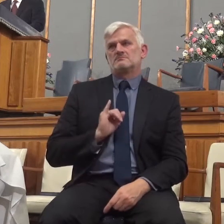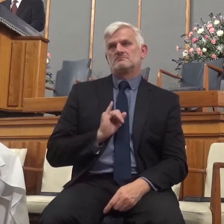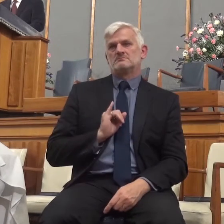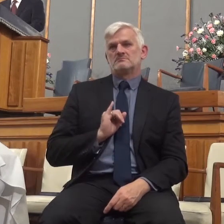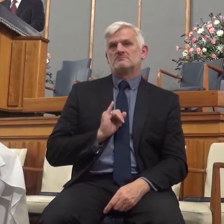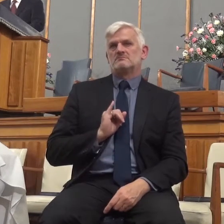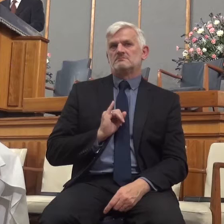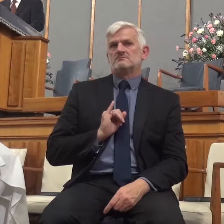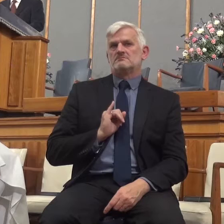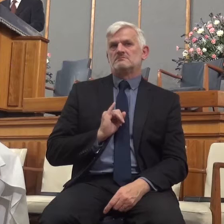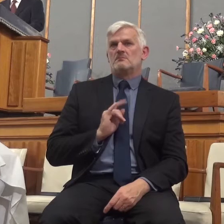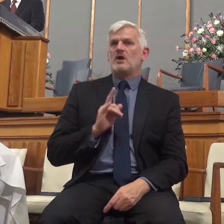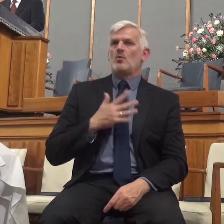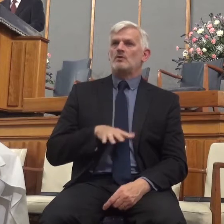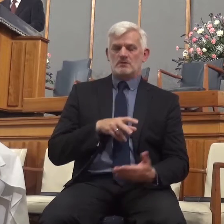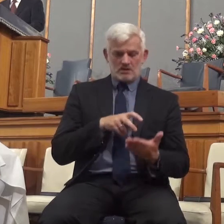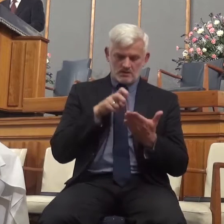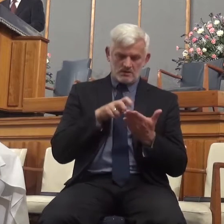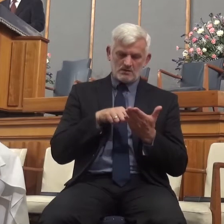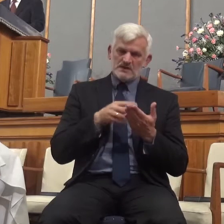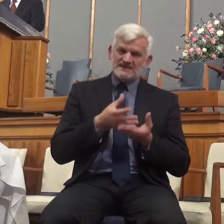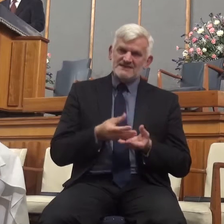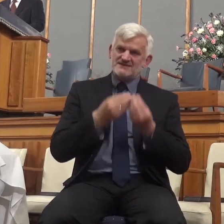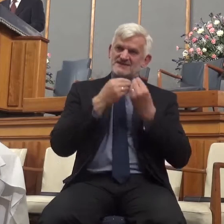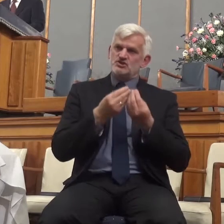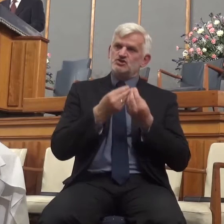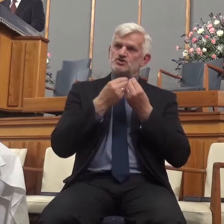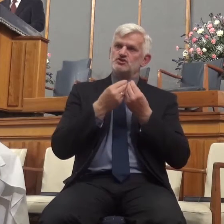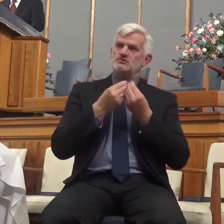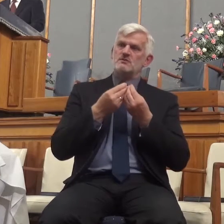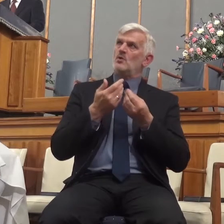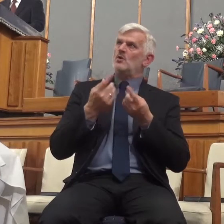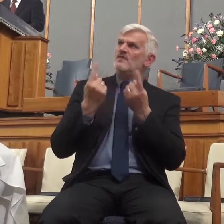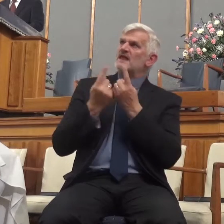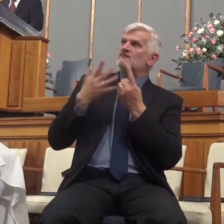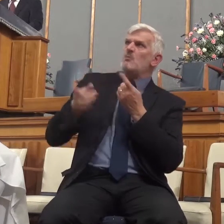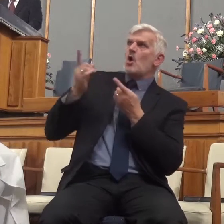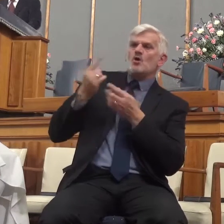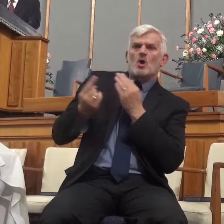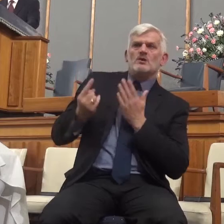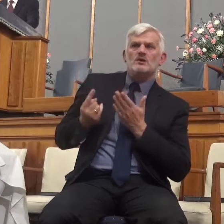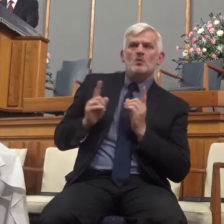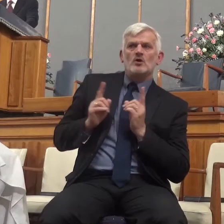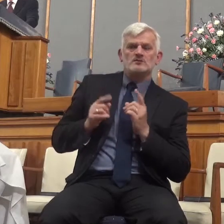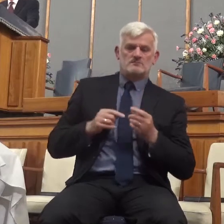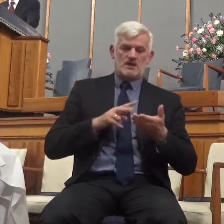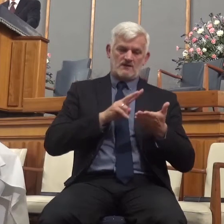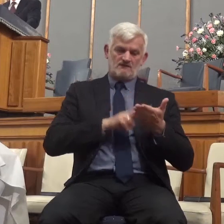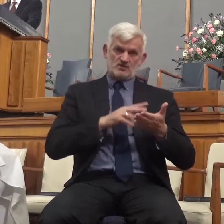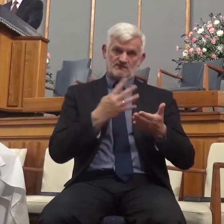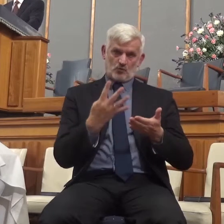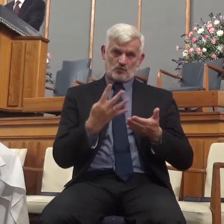verses to teach us some of the things that come only from God. Verse 4, to him who